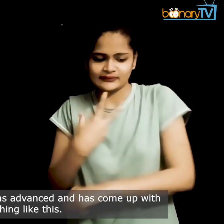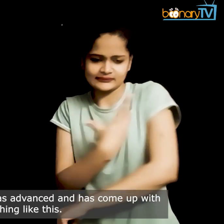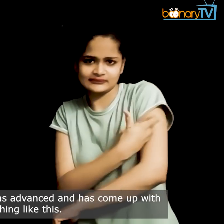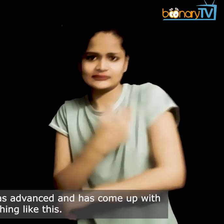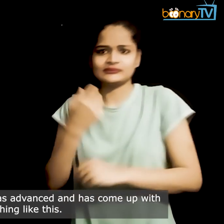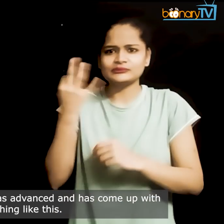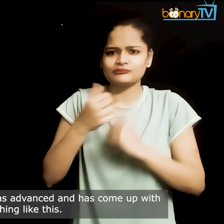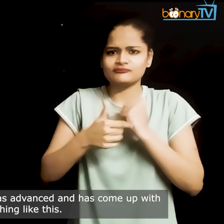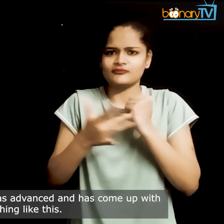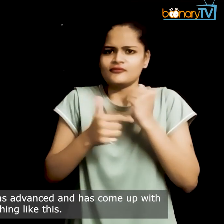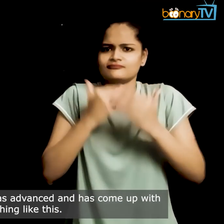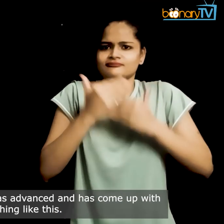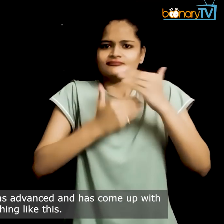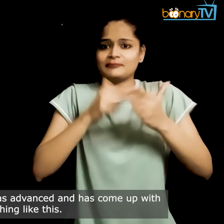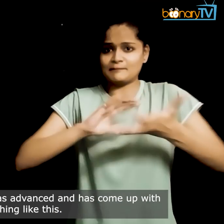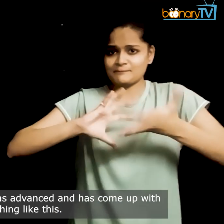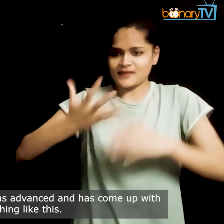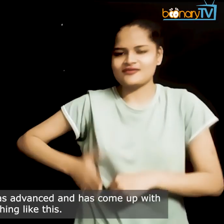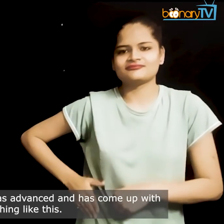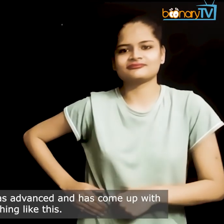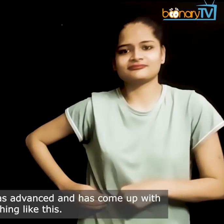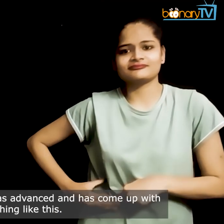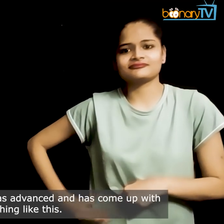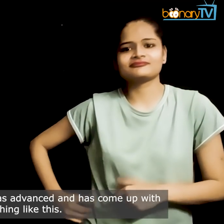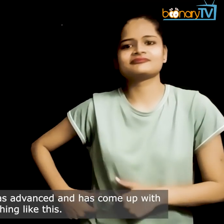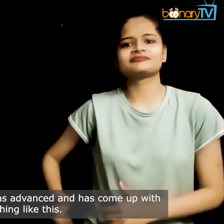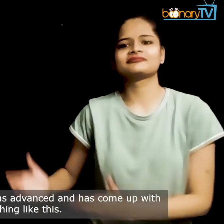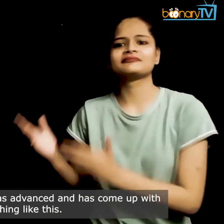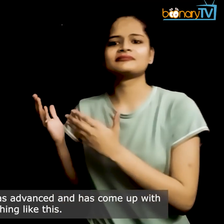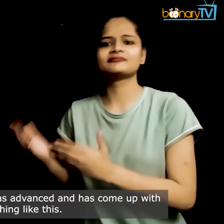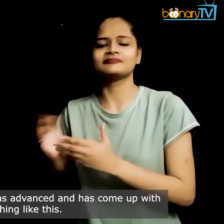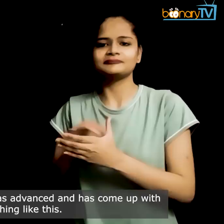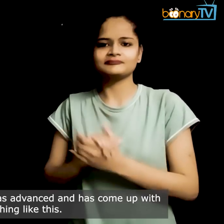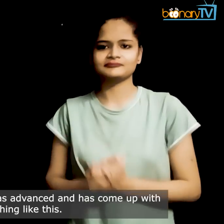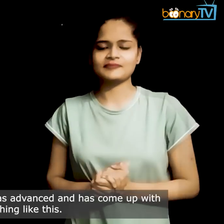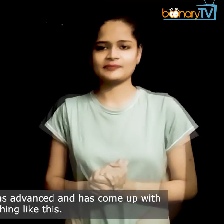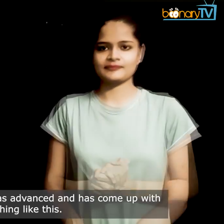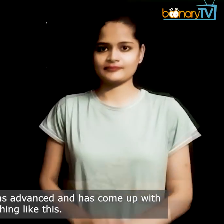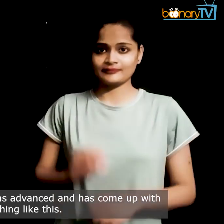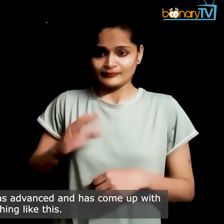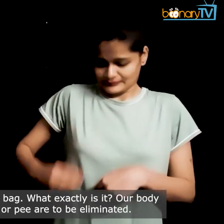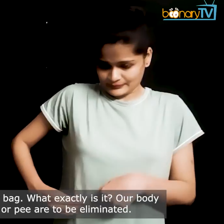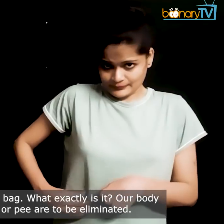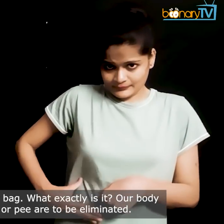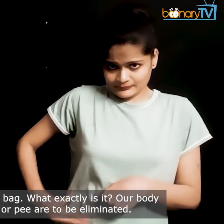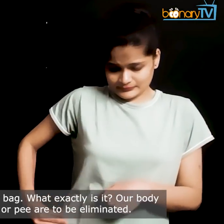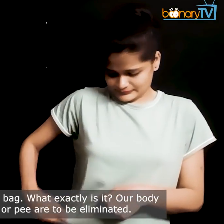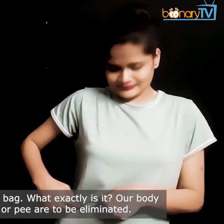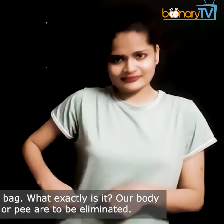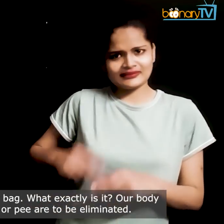the medical field has advanced and has come up with something like this this kind of bag is